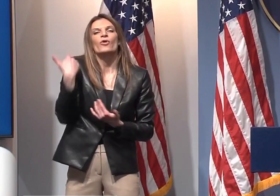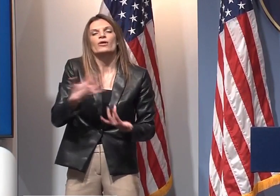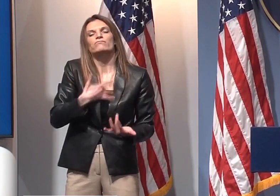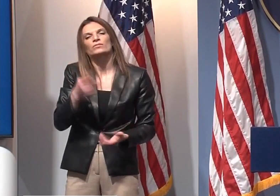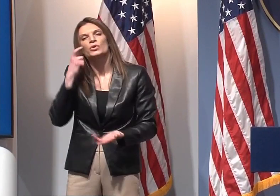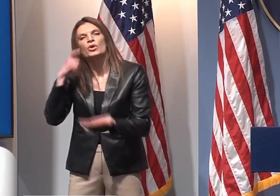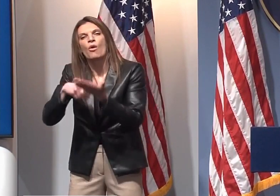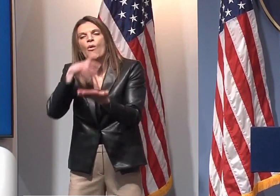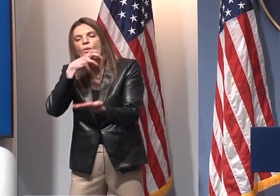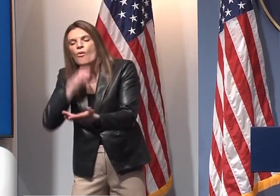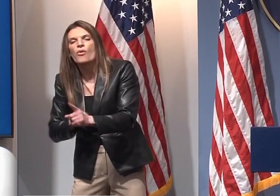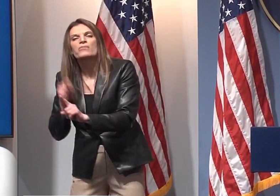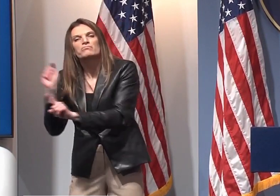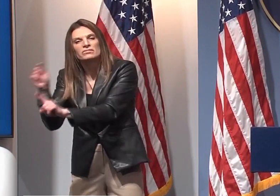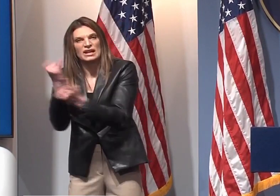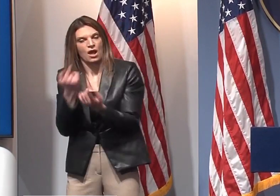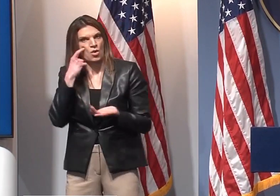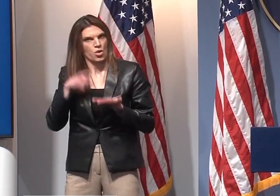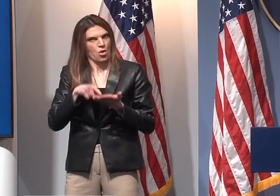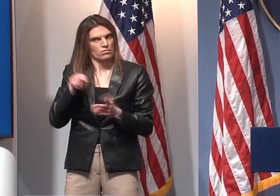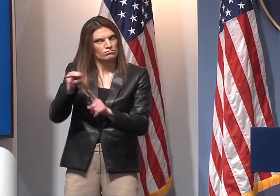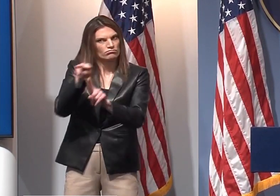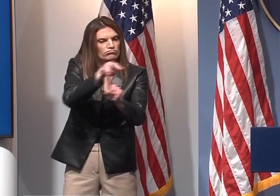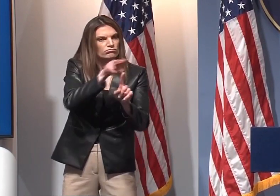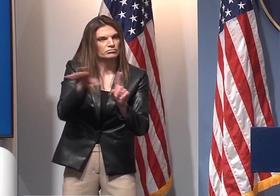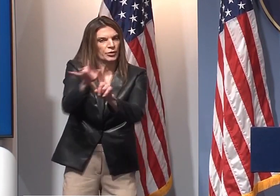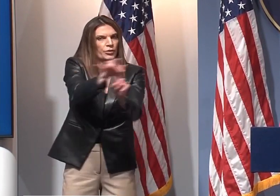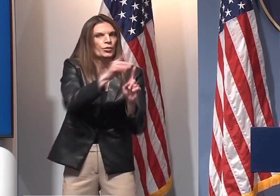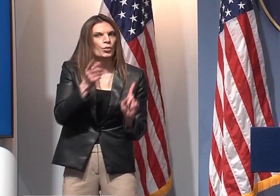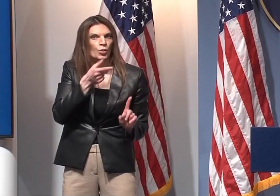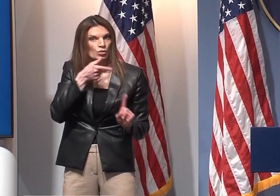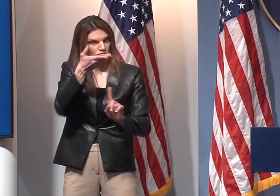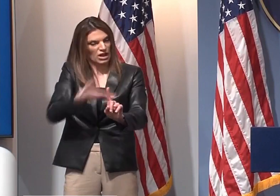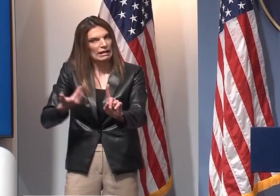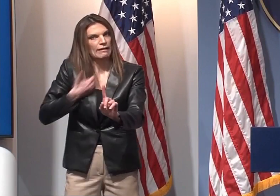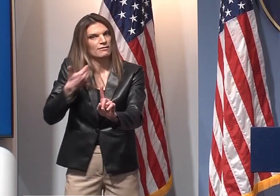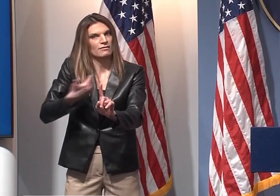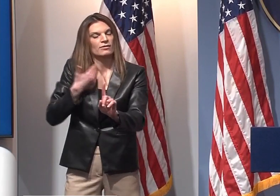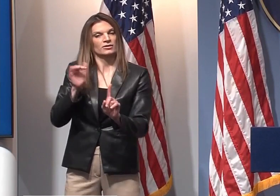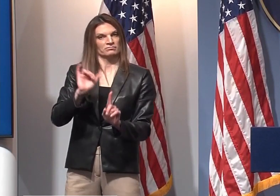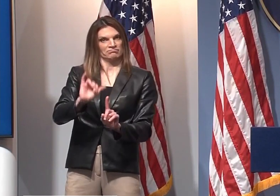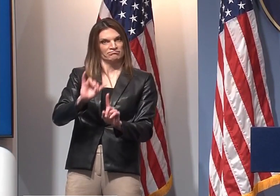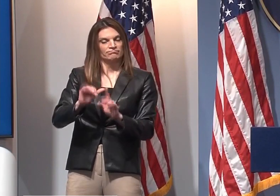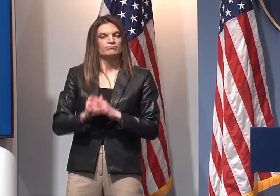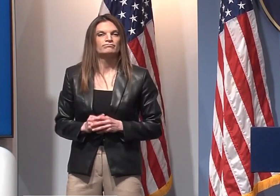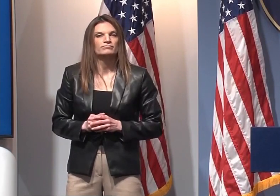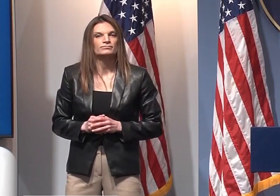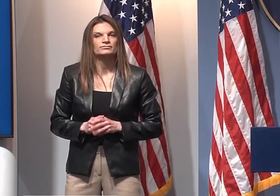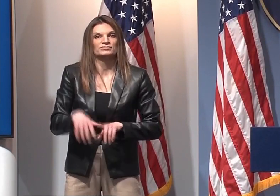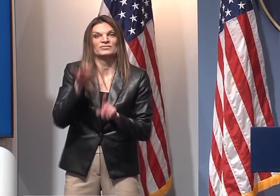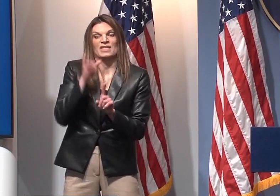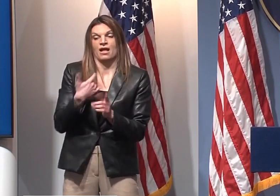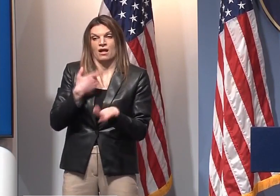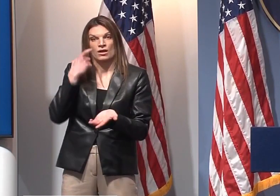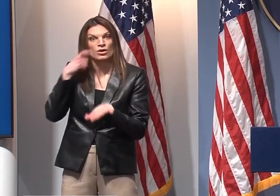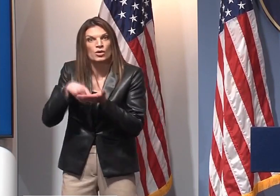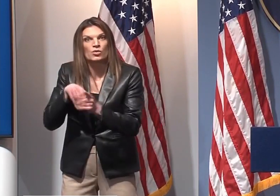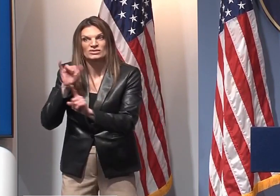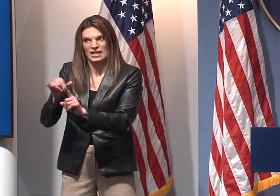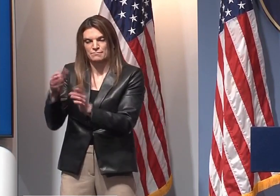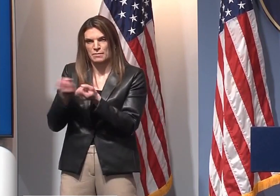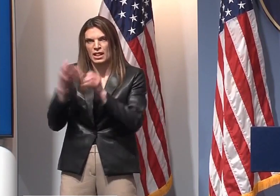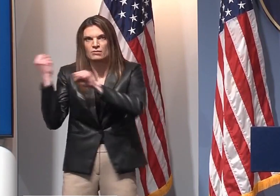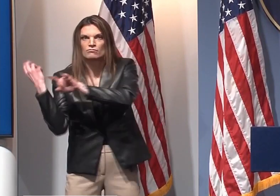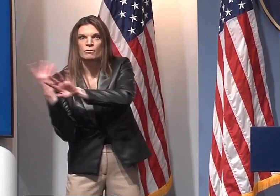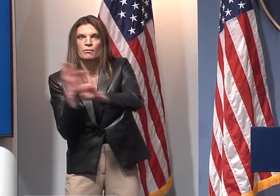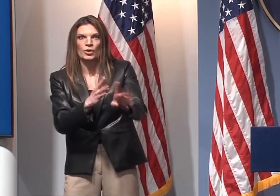with COVID-19 and those who are coming in for other medical issues. And it is really putting a strain on our staff